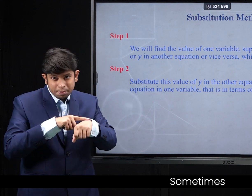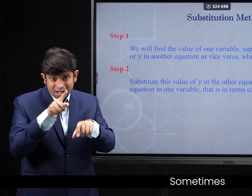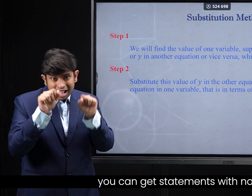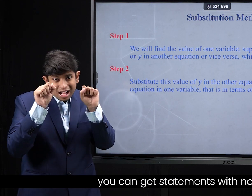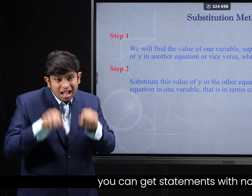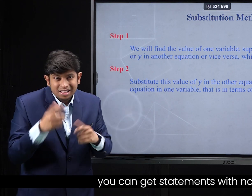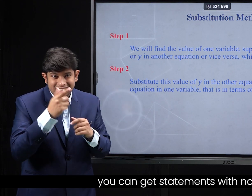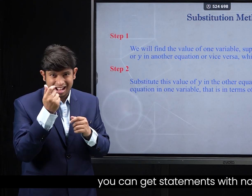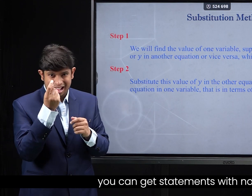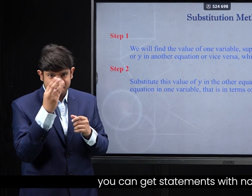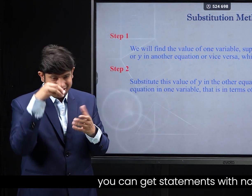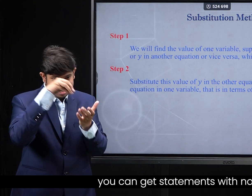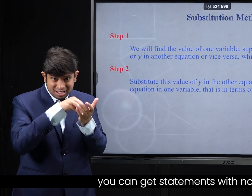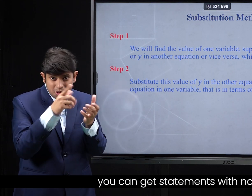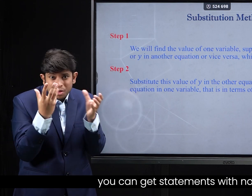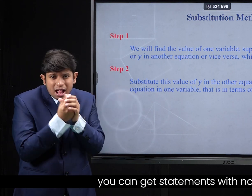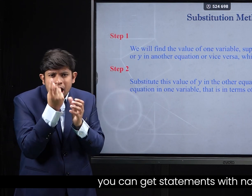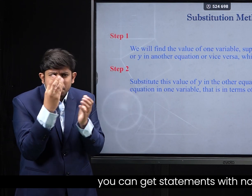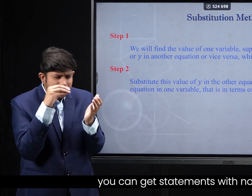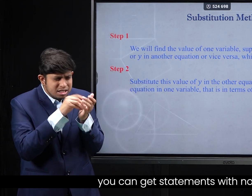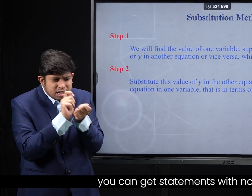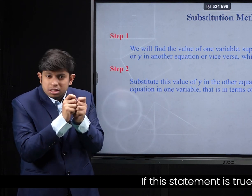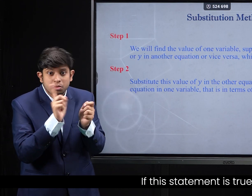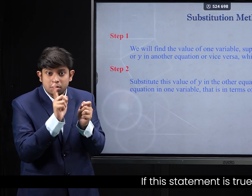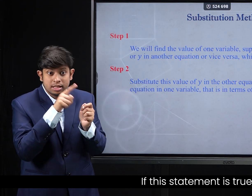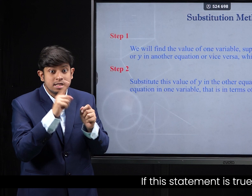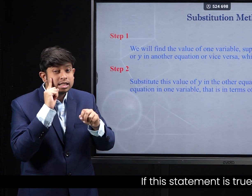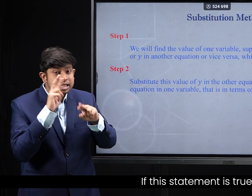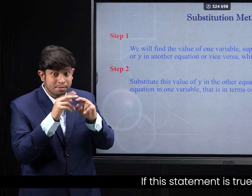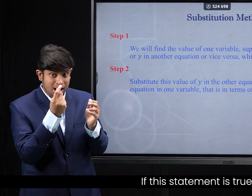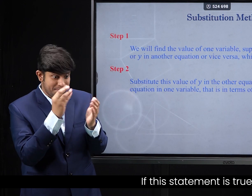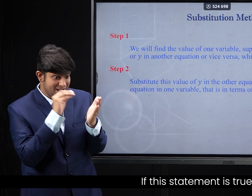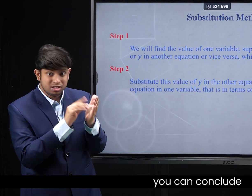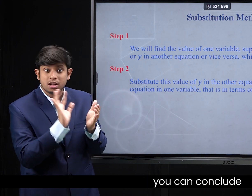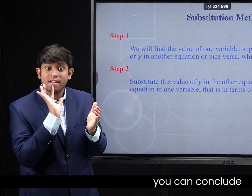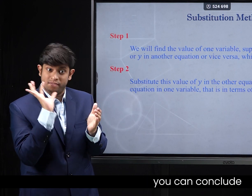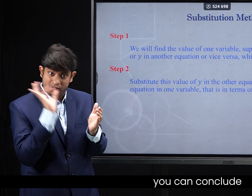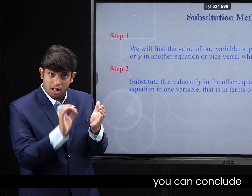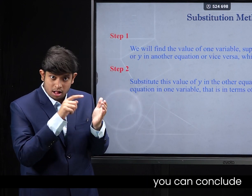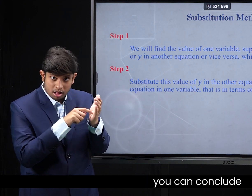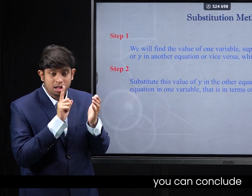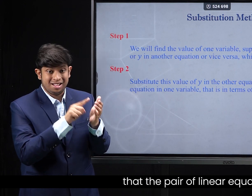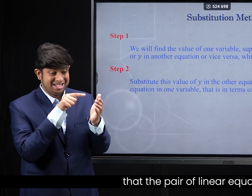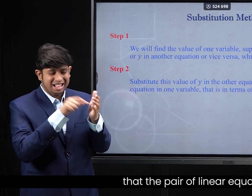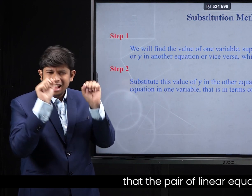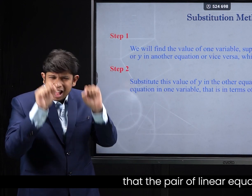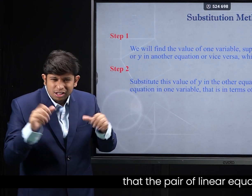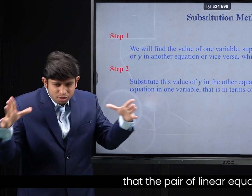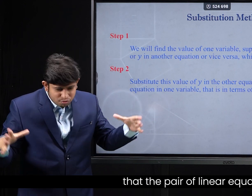Sometimes you can get statements with no variable. If the statement is true, you can conclude that the pair of linear